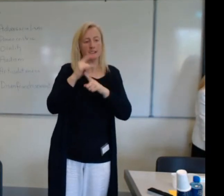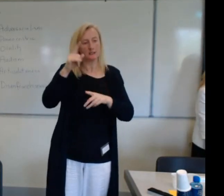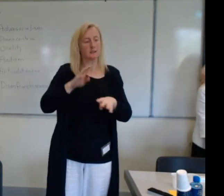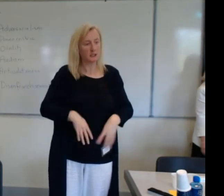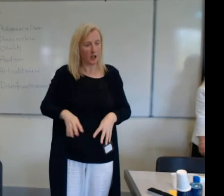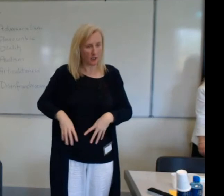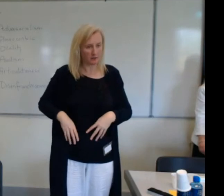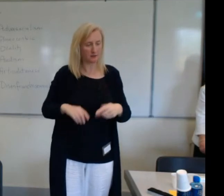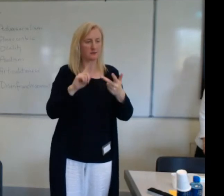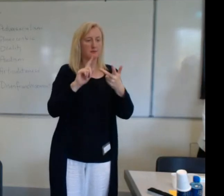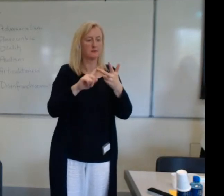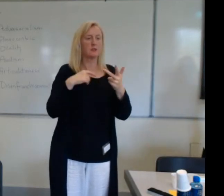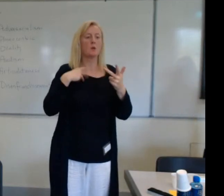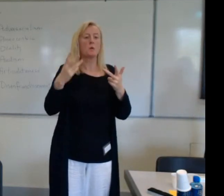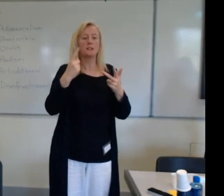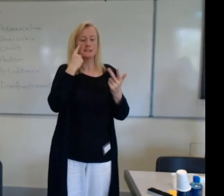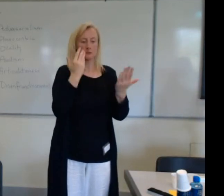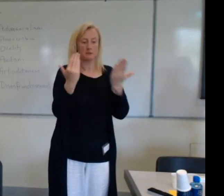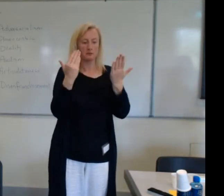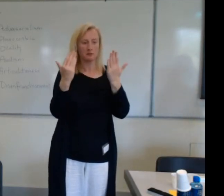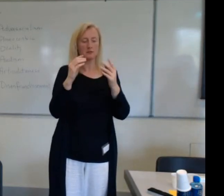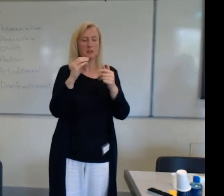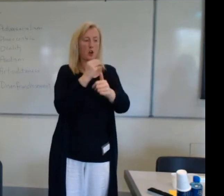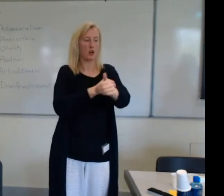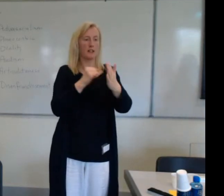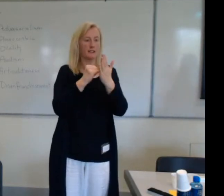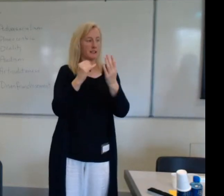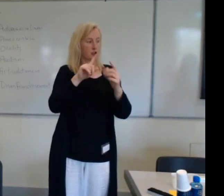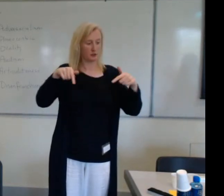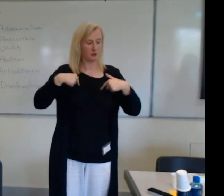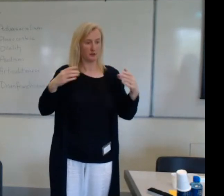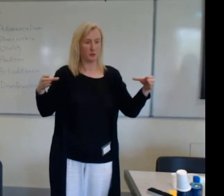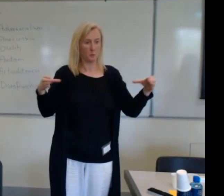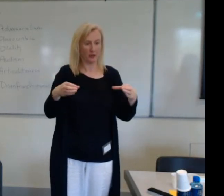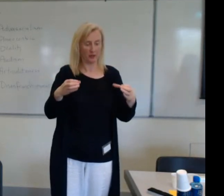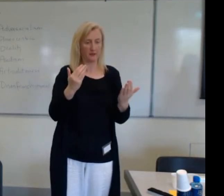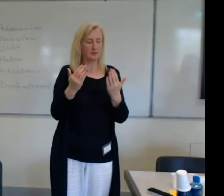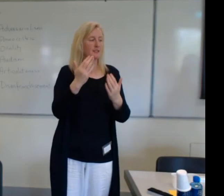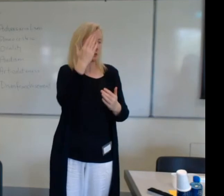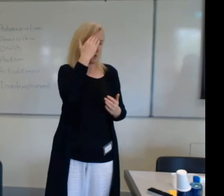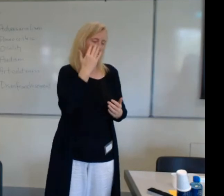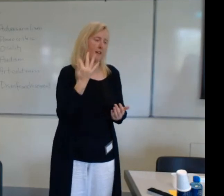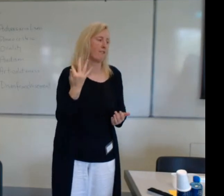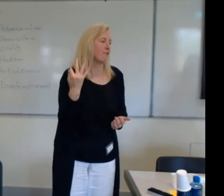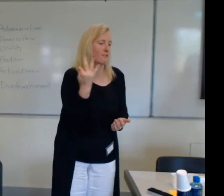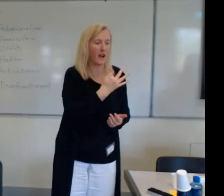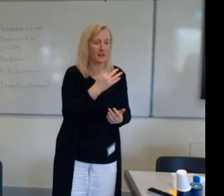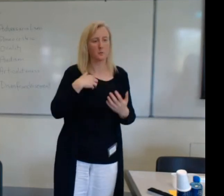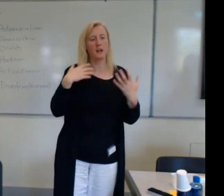to benchmark the experiences of the key stakeholders because, again, you know, it's all fine and well when we have these anecdotal stories